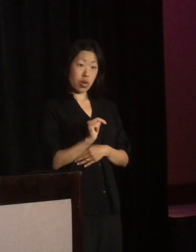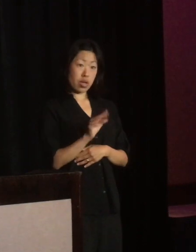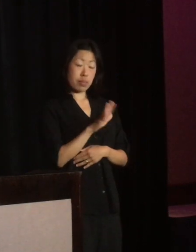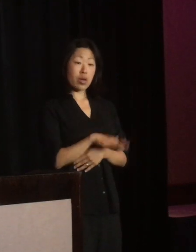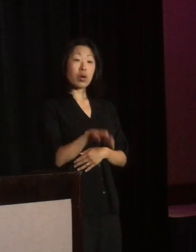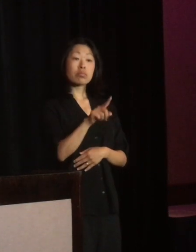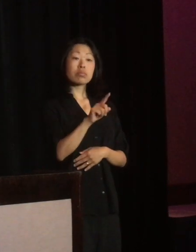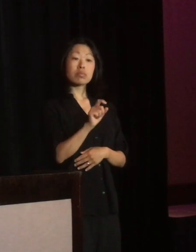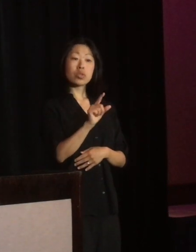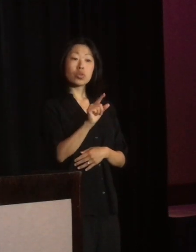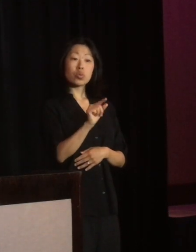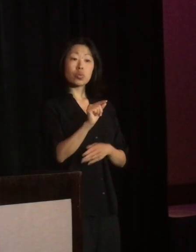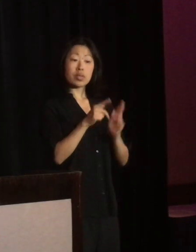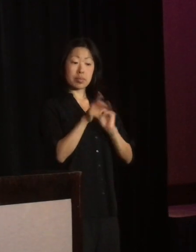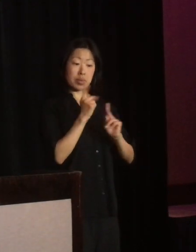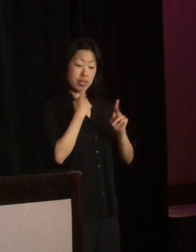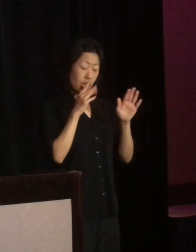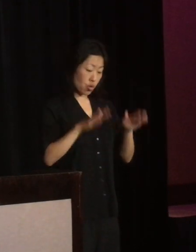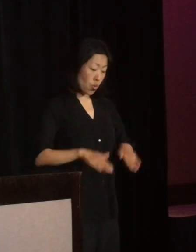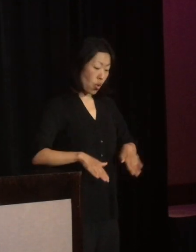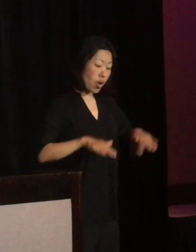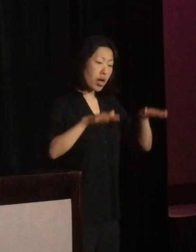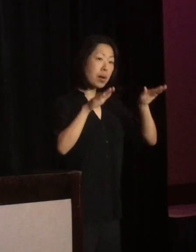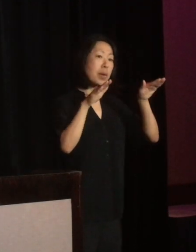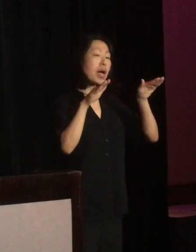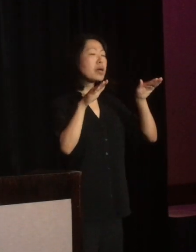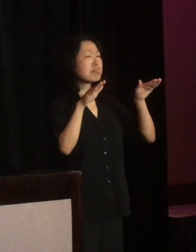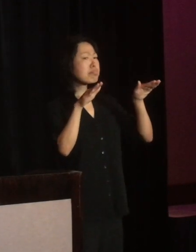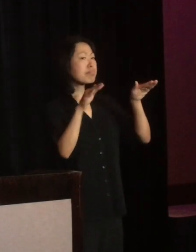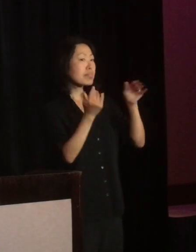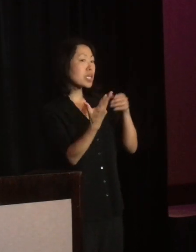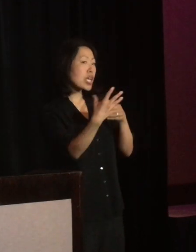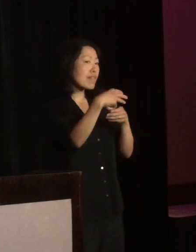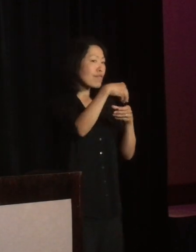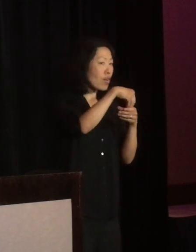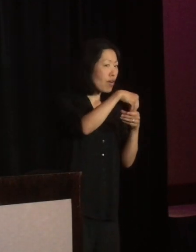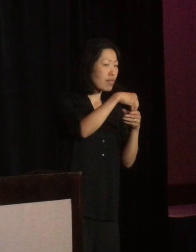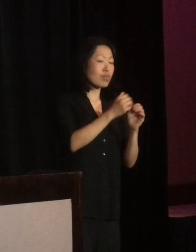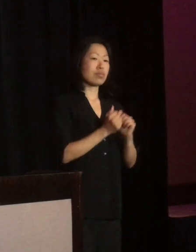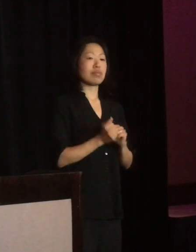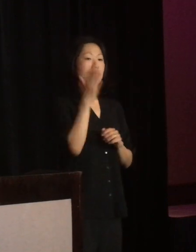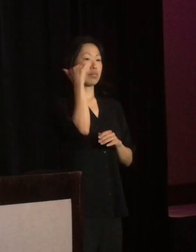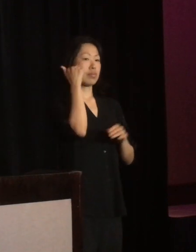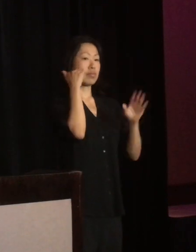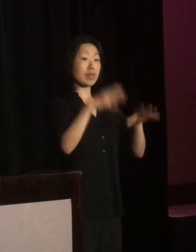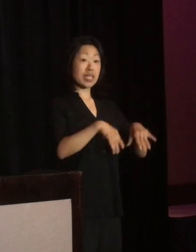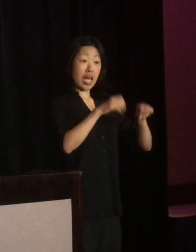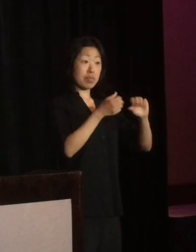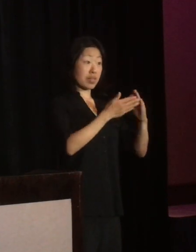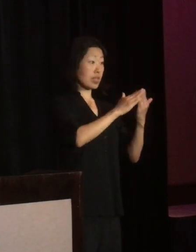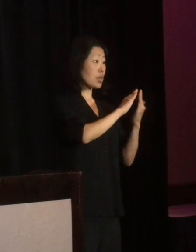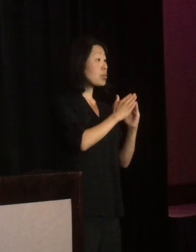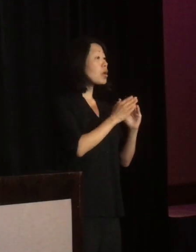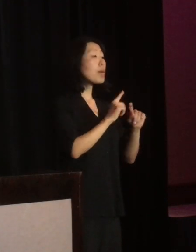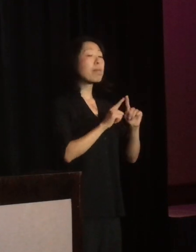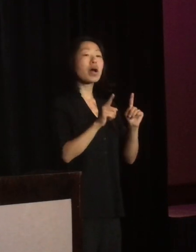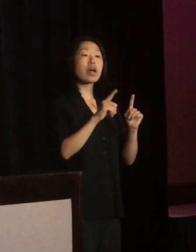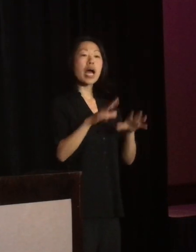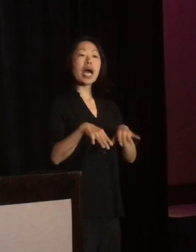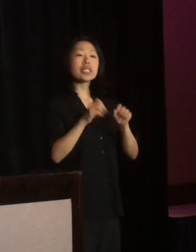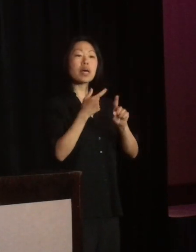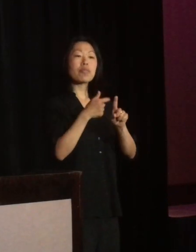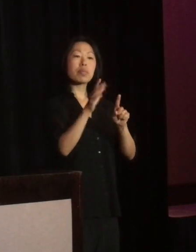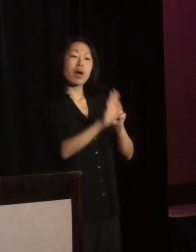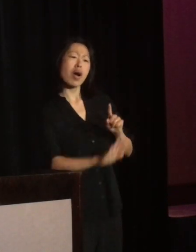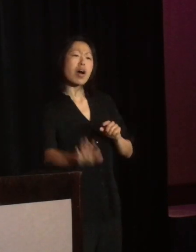120 people, said that growing up they had some involvement in Korean adoptee community, whereas the rest of the adoptees from